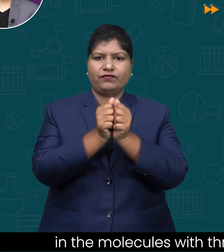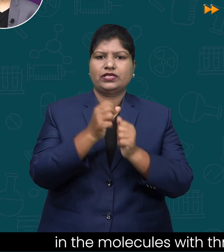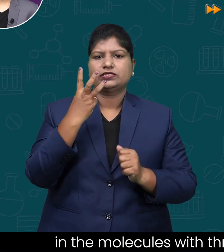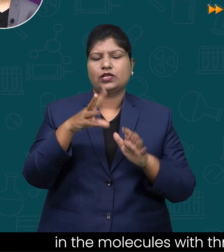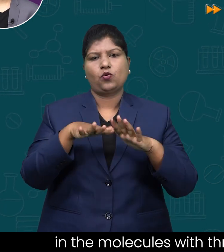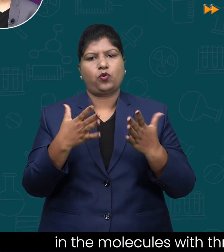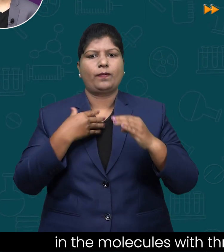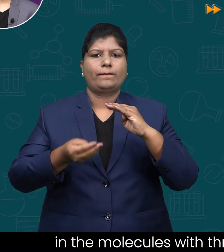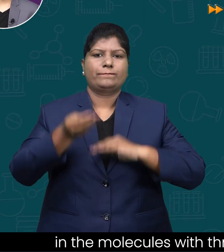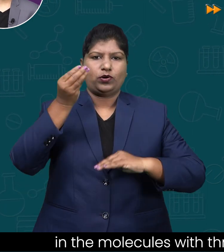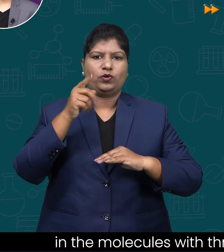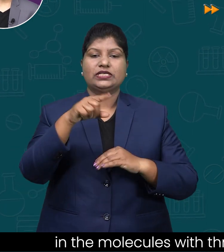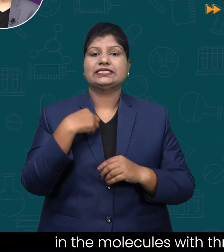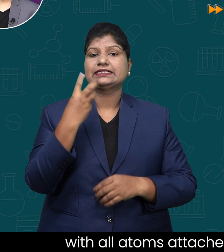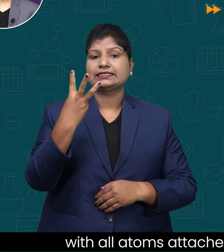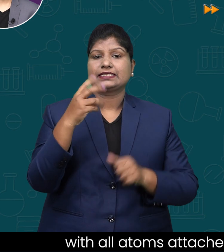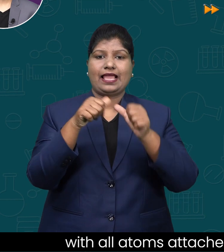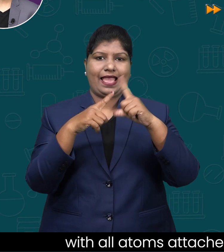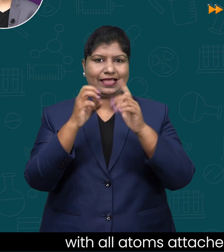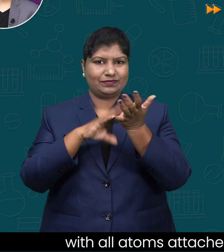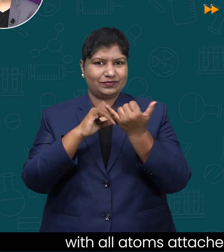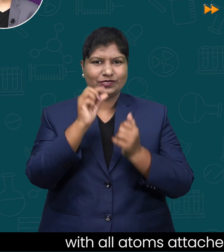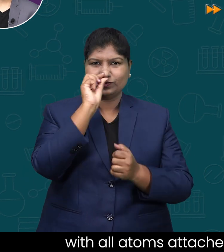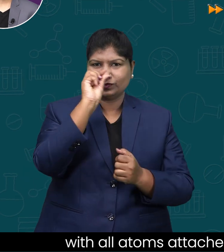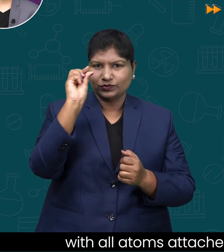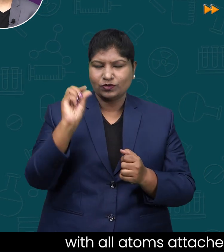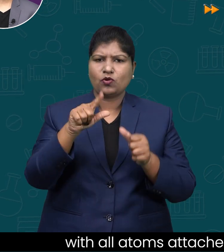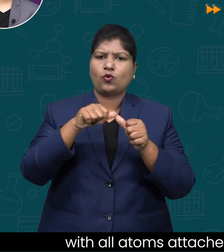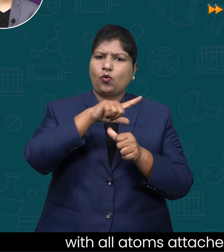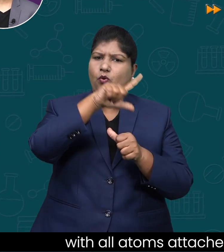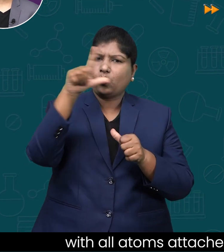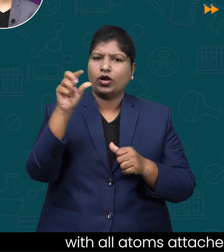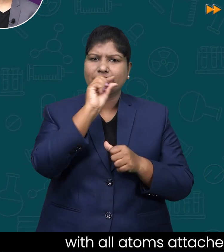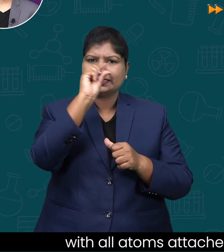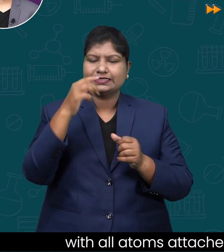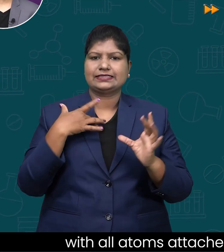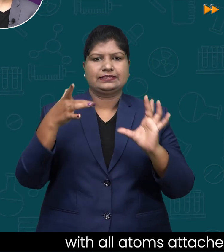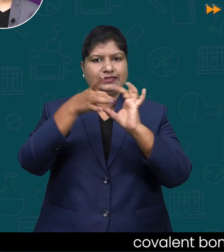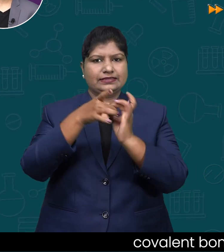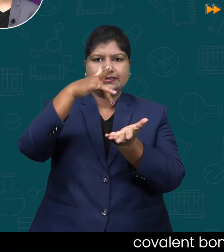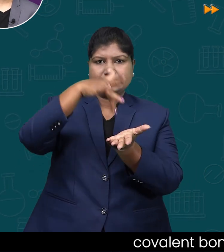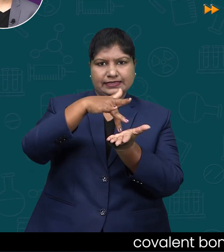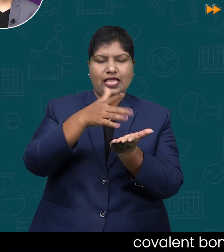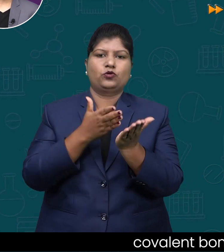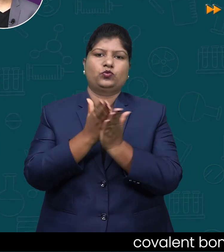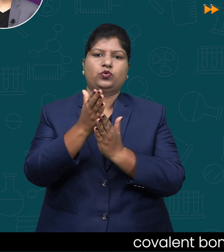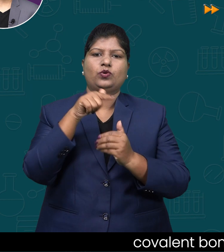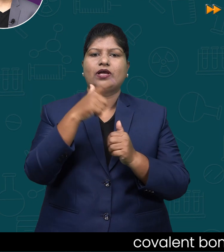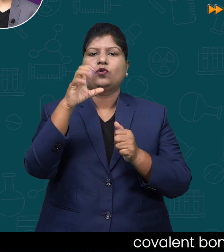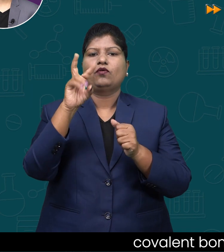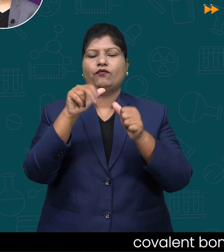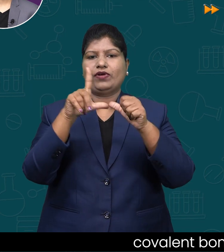3 or more than 3 atoms, with all atoms attached to a central atom through covalent